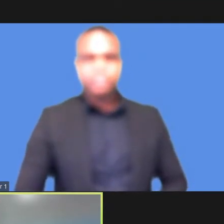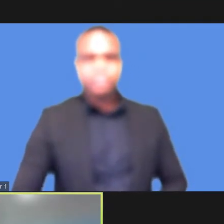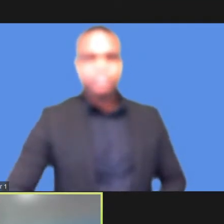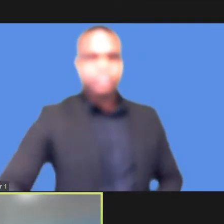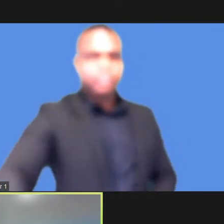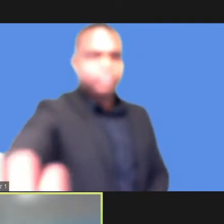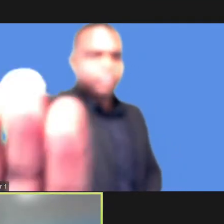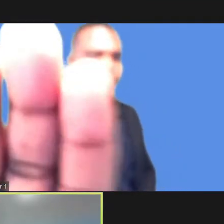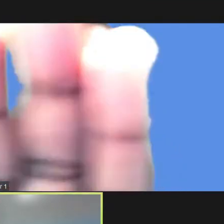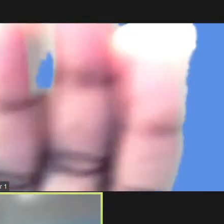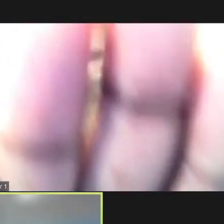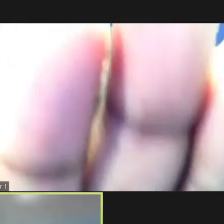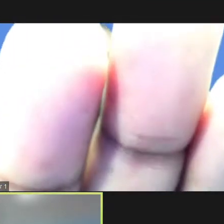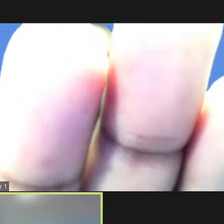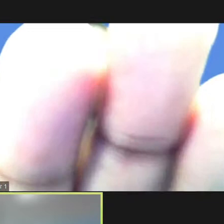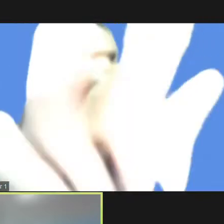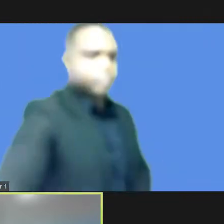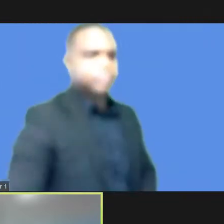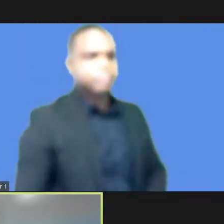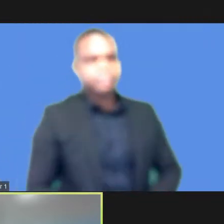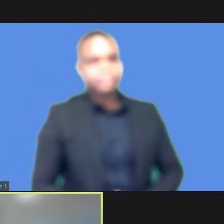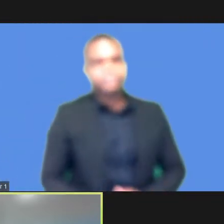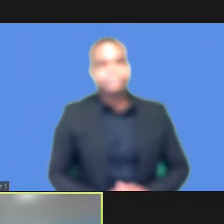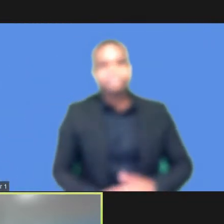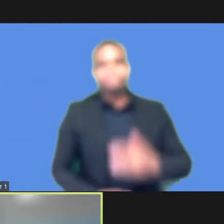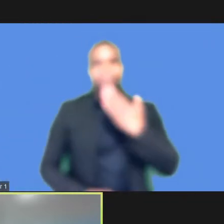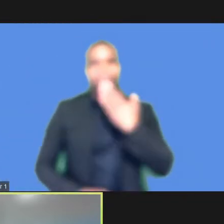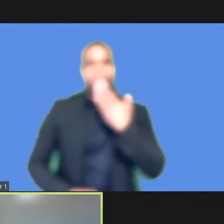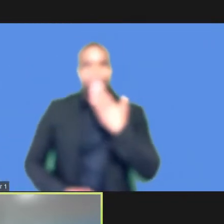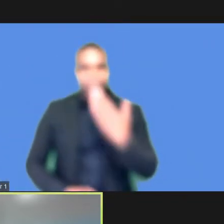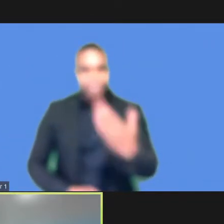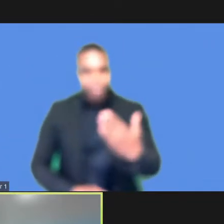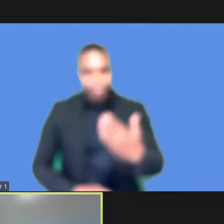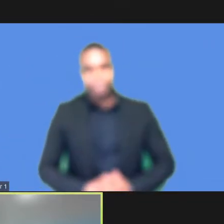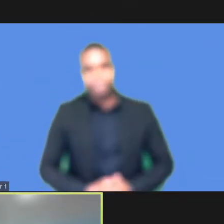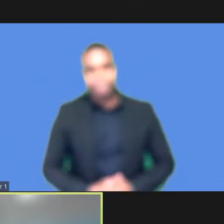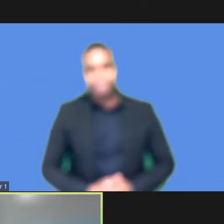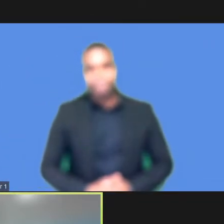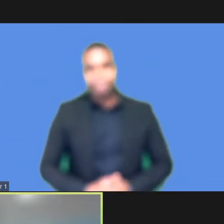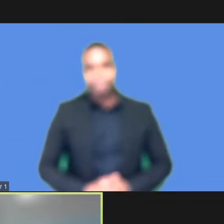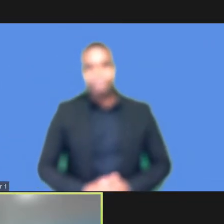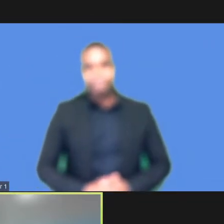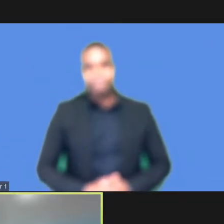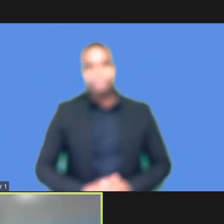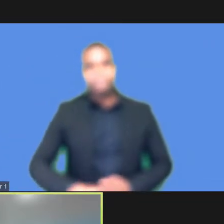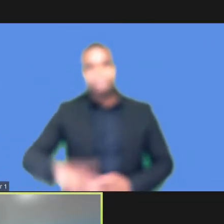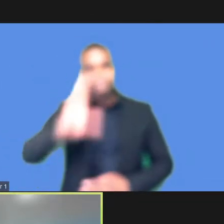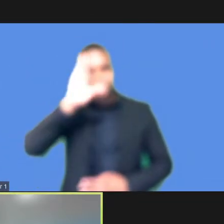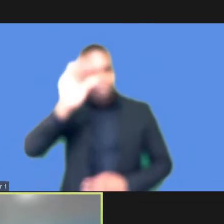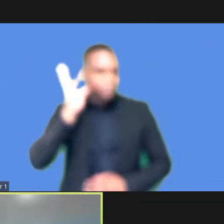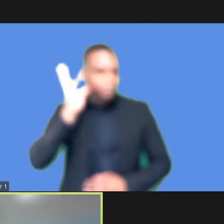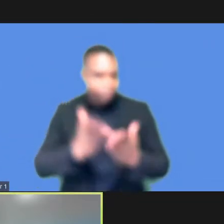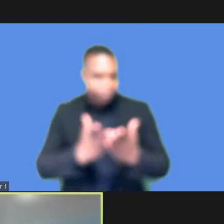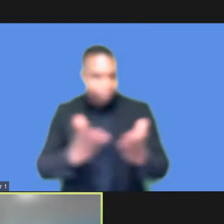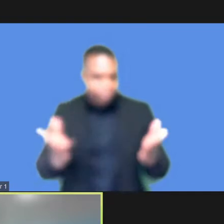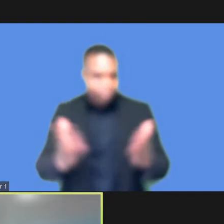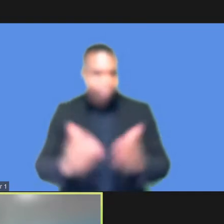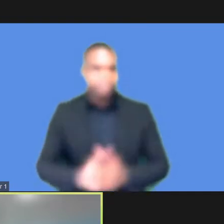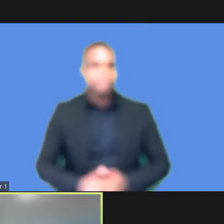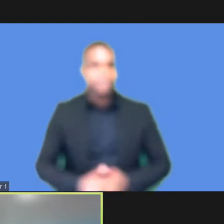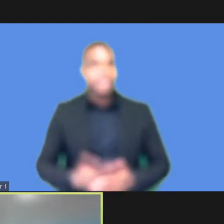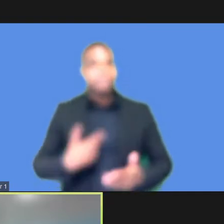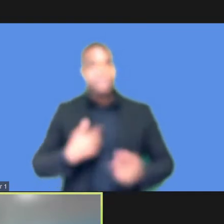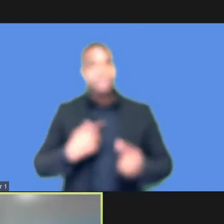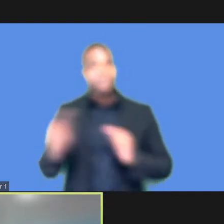invited to talk on how accurate data and statistics strengthen the implementation, monitoring, and